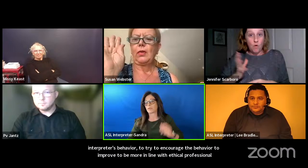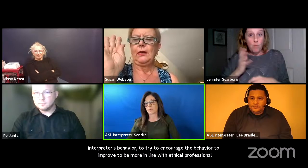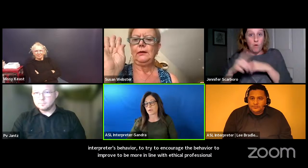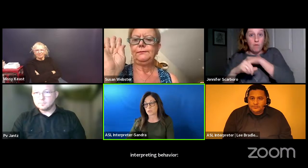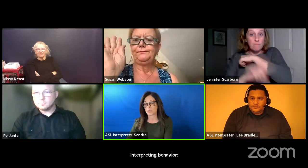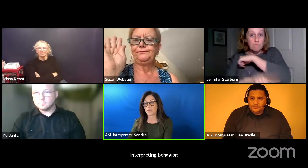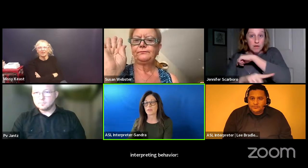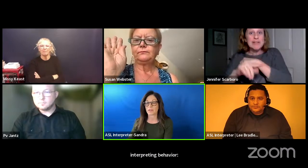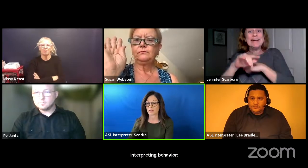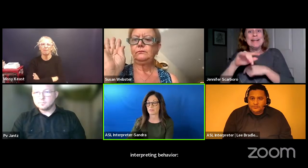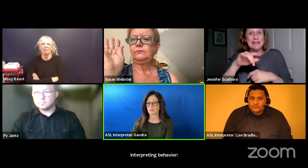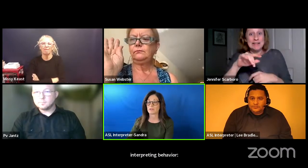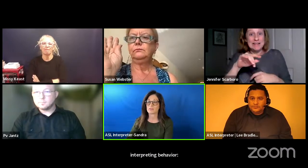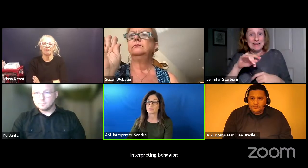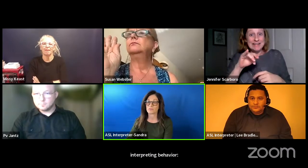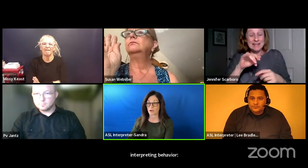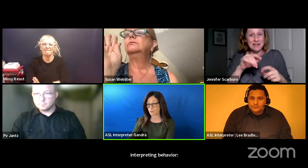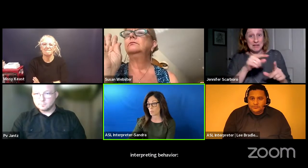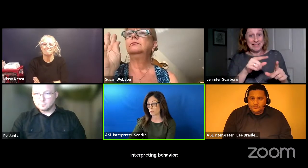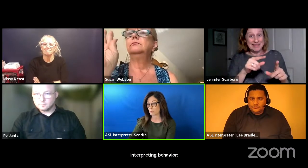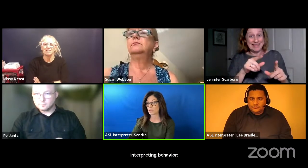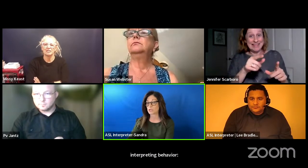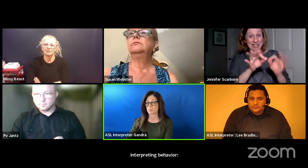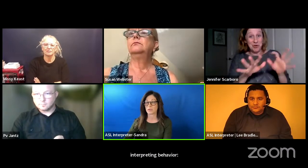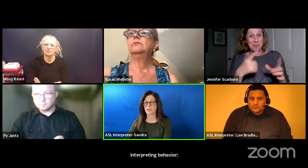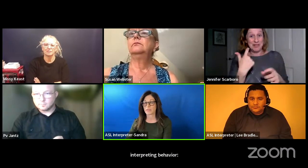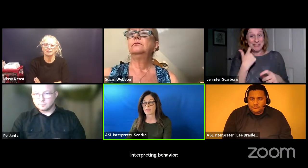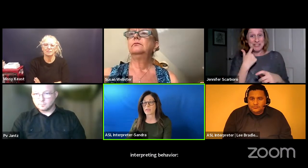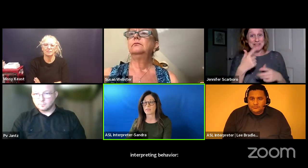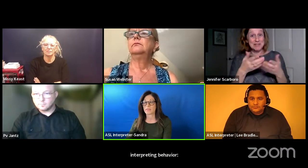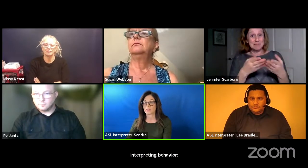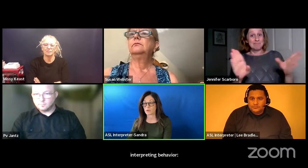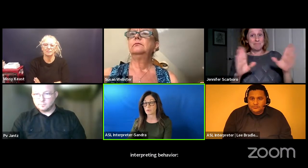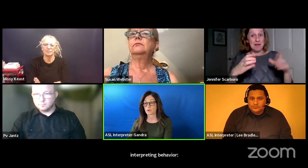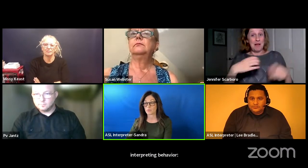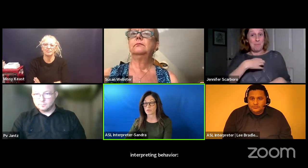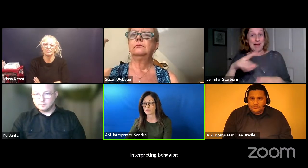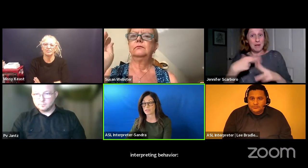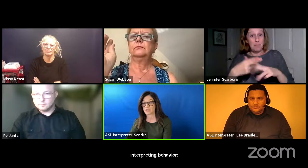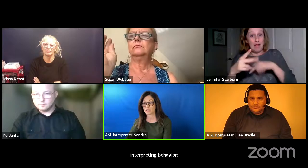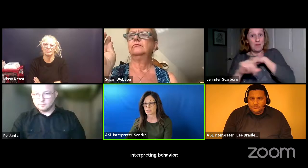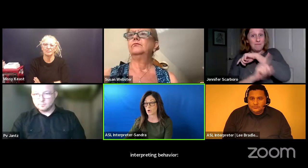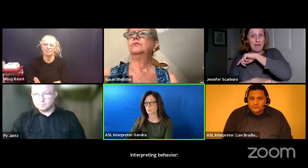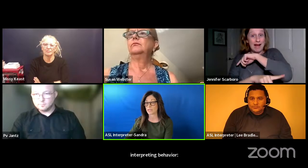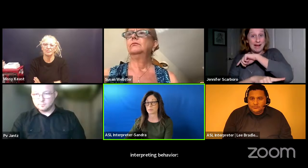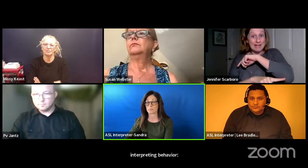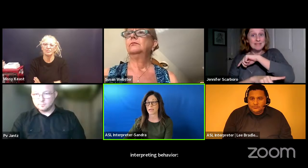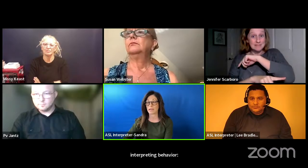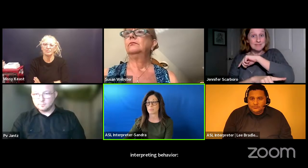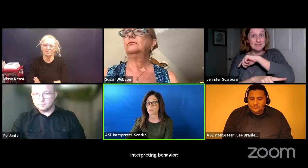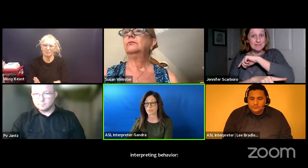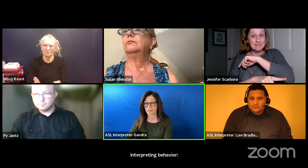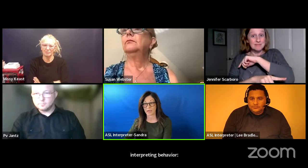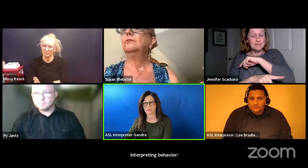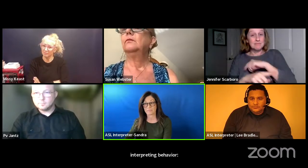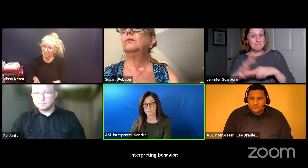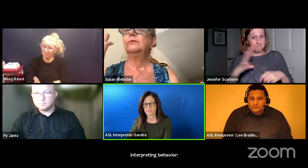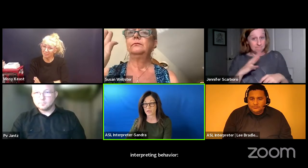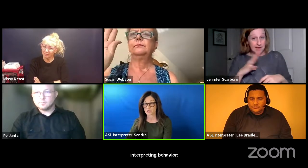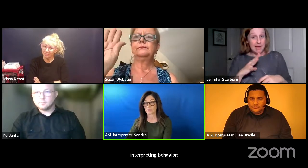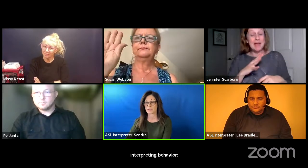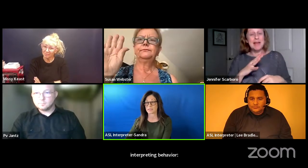aspect of the punishment, then a formal punishment, then the interpreter recently just openly complained about